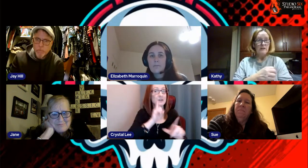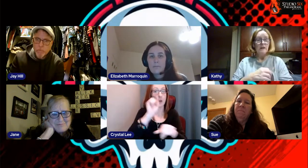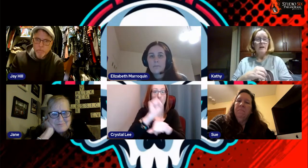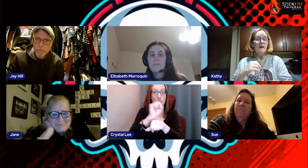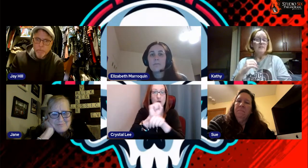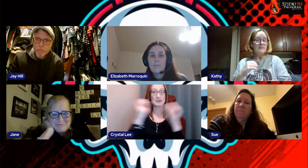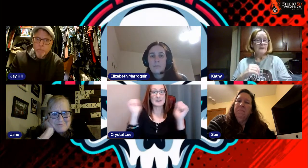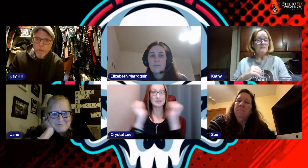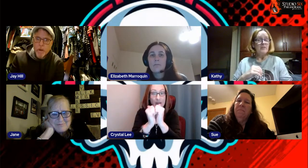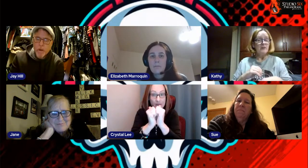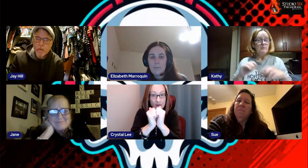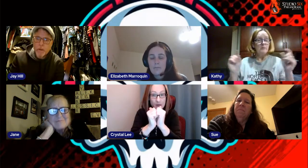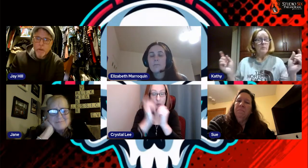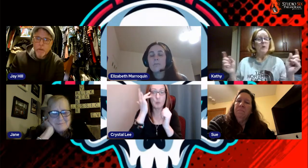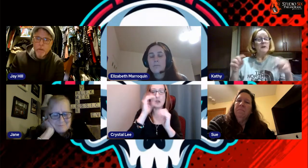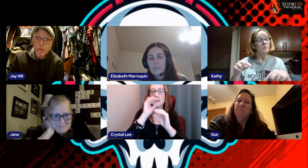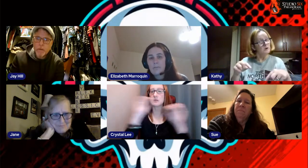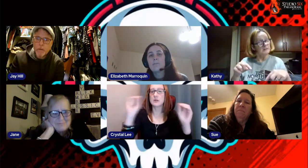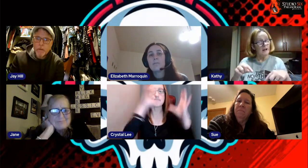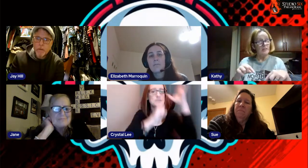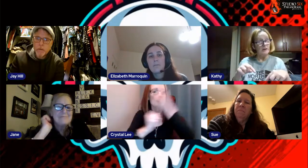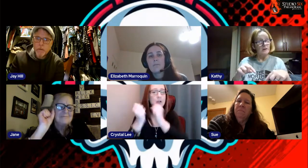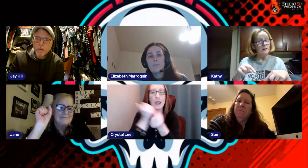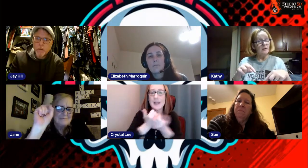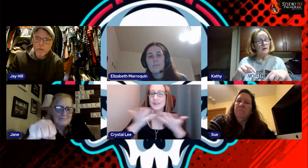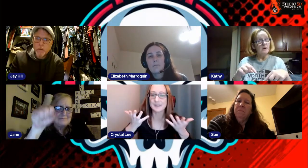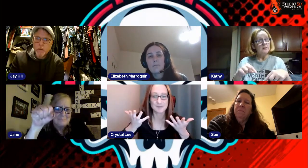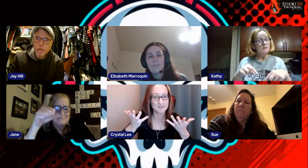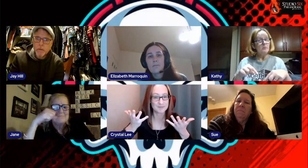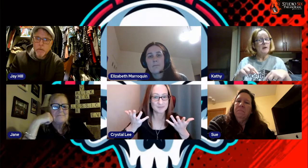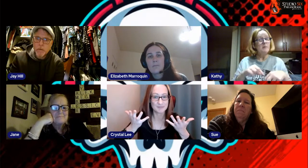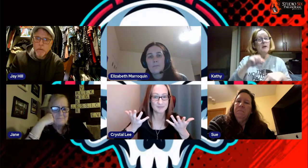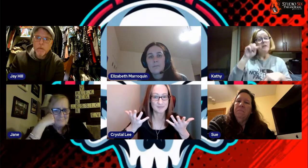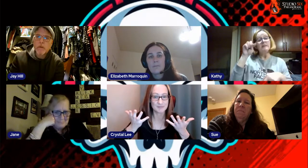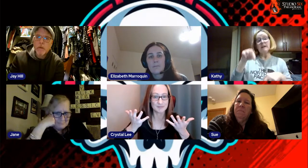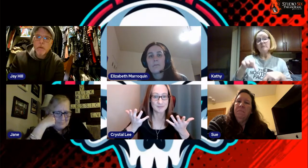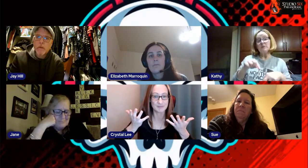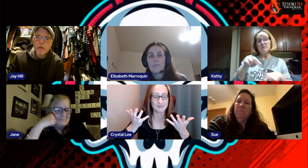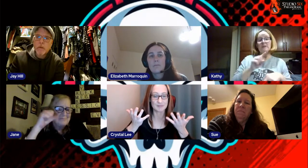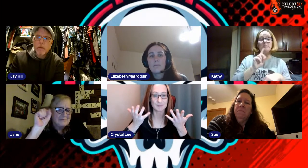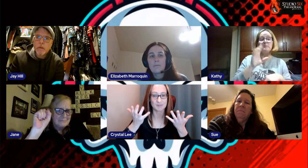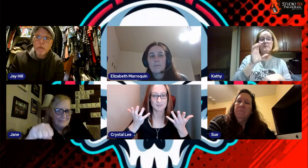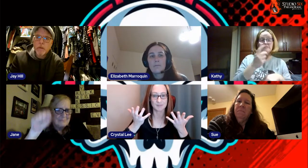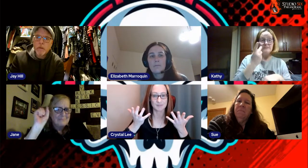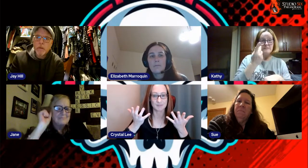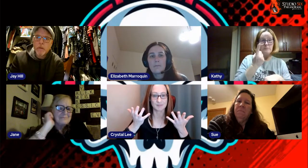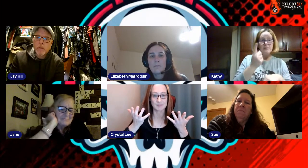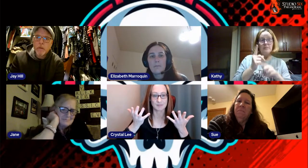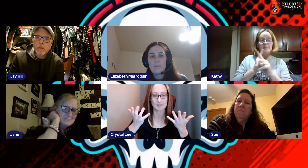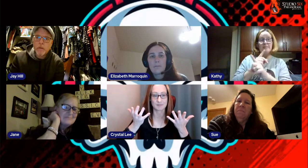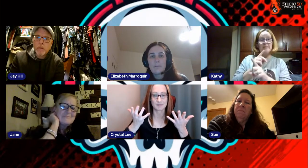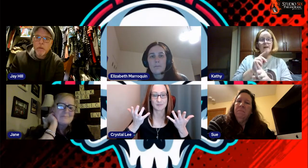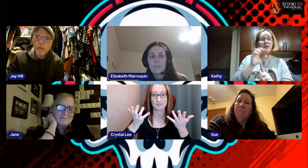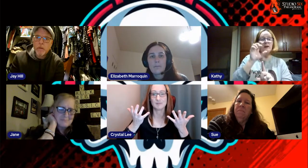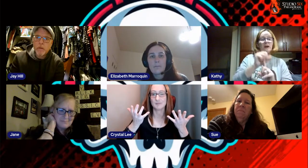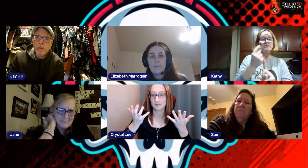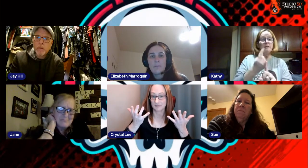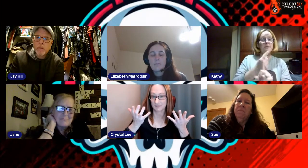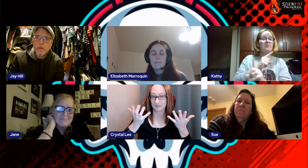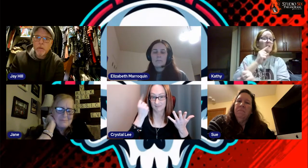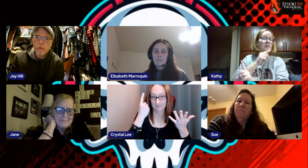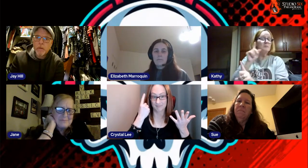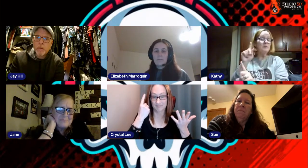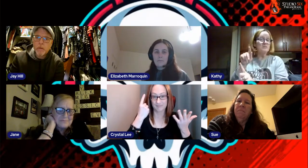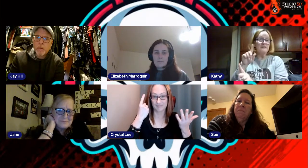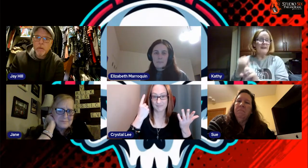energy, and the deaf and the hearing people can work together. So maybe the deaf person can see something or catch